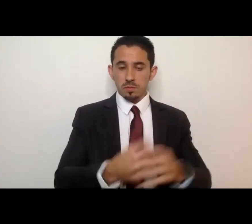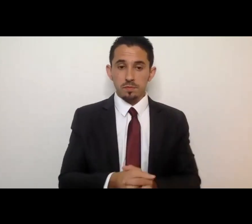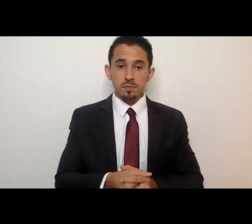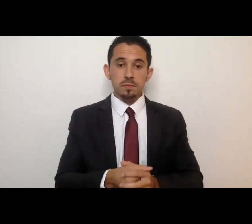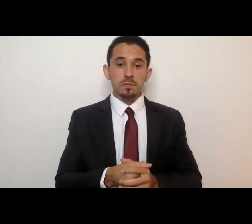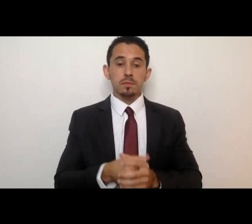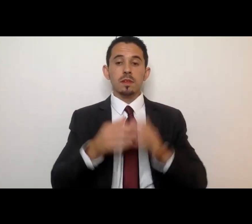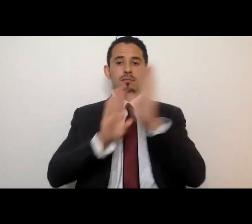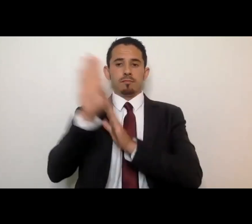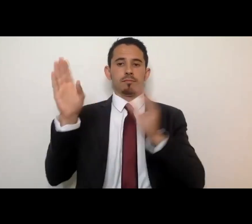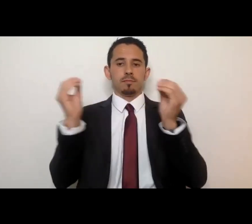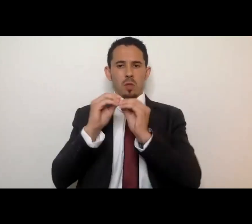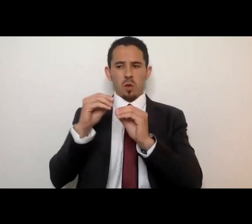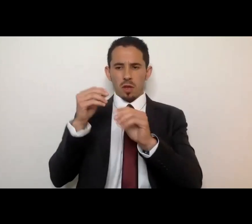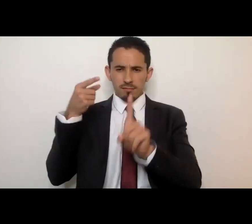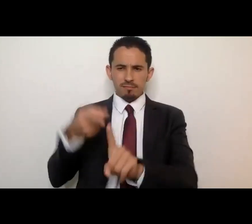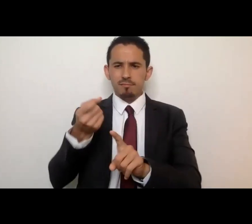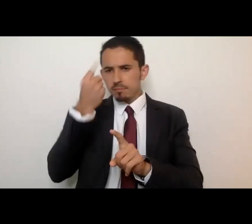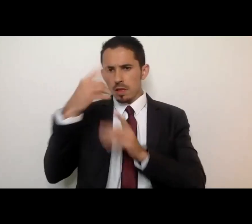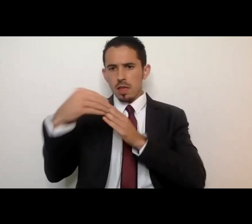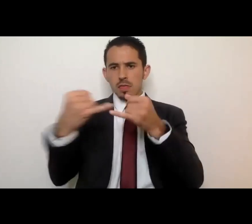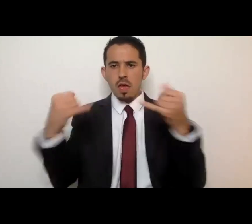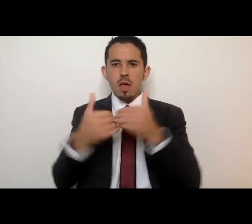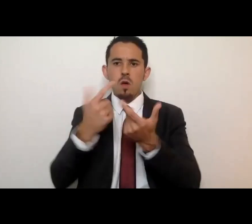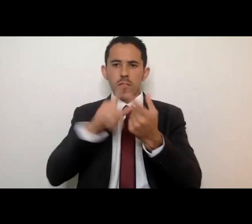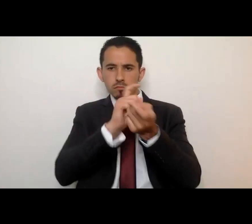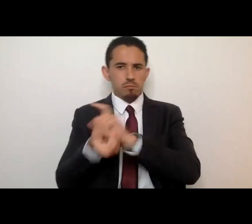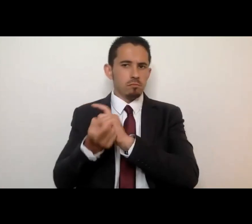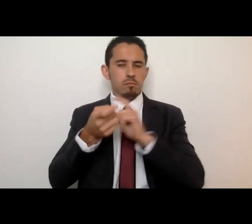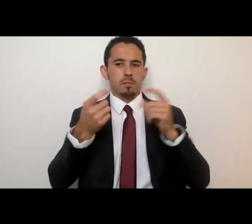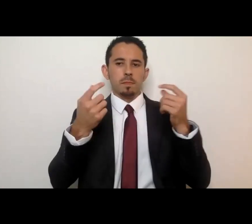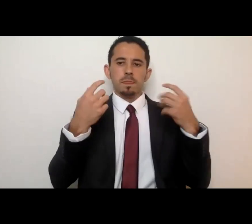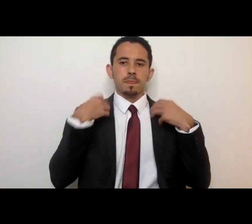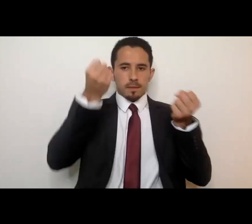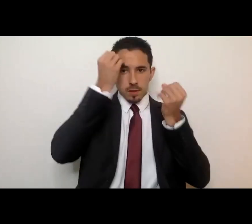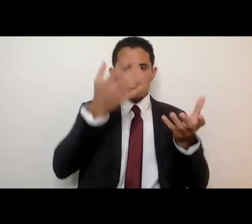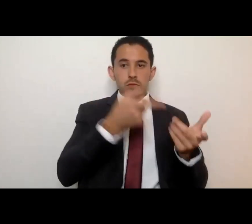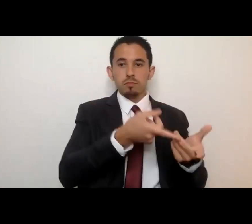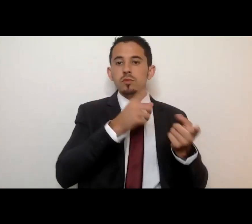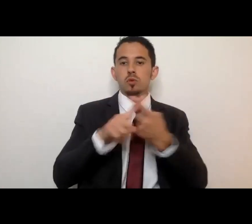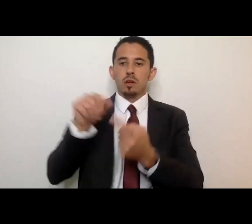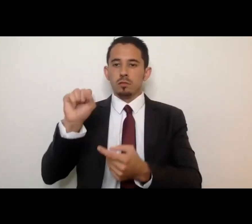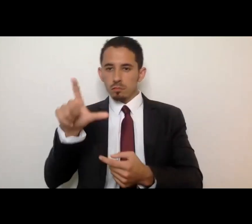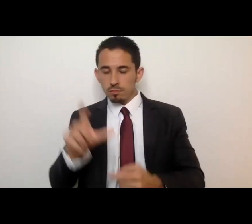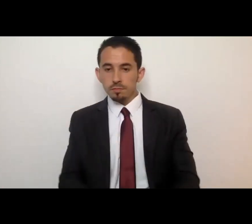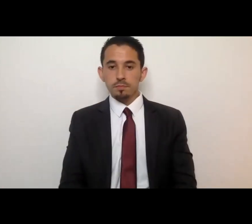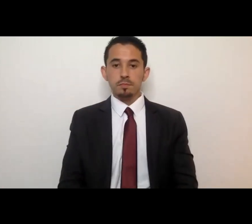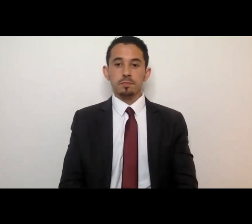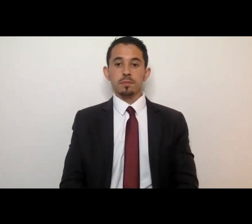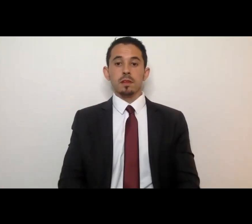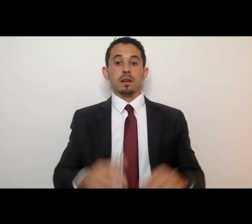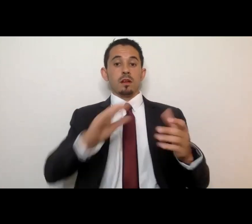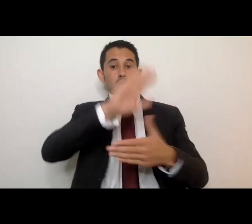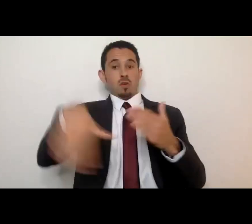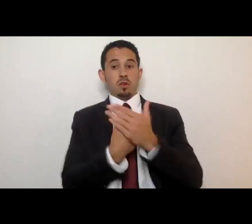public health sectors to have these efforts be engaged. Understanding guidelines on how to